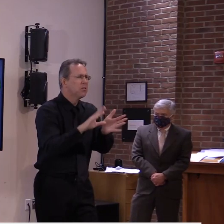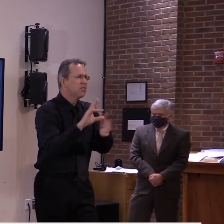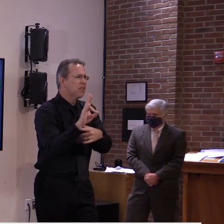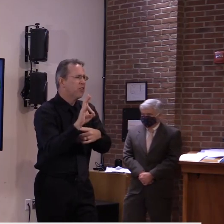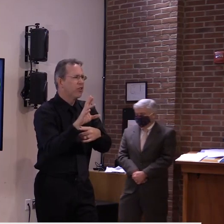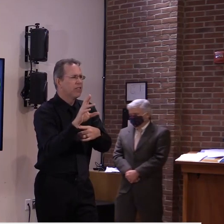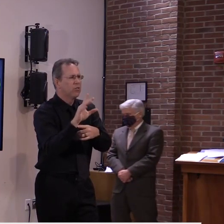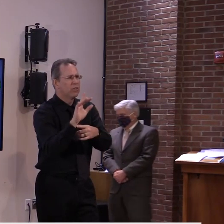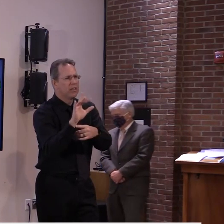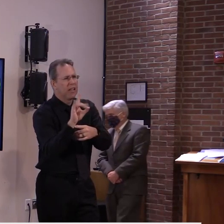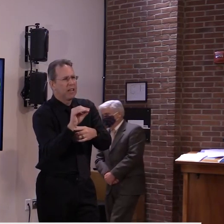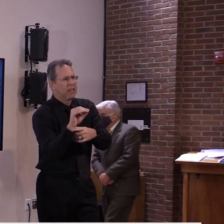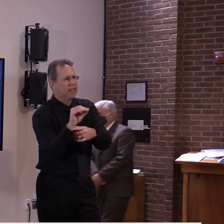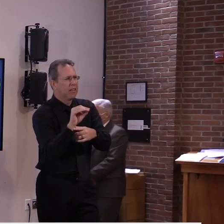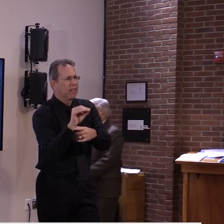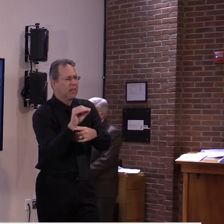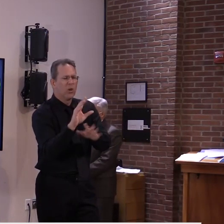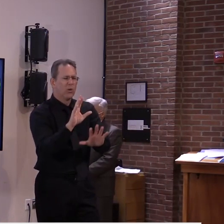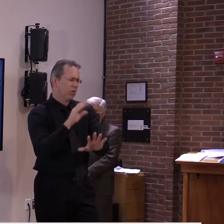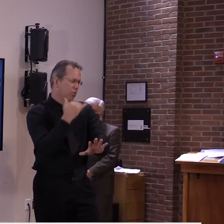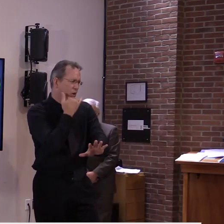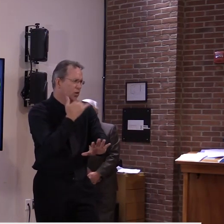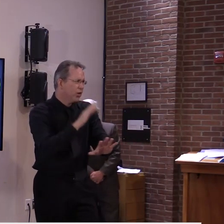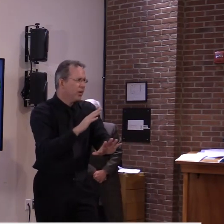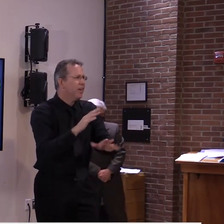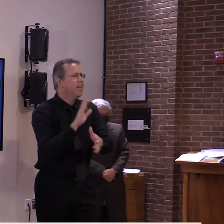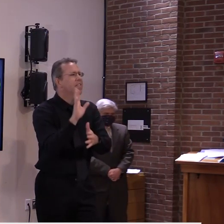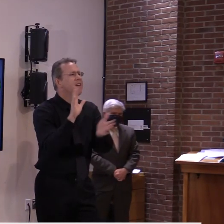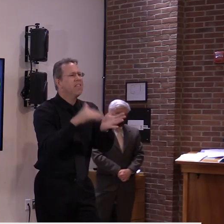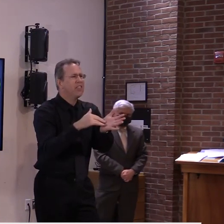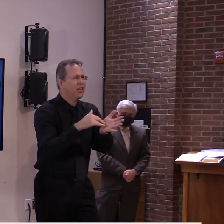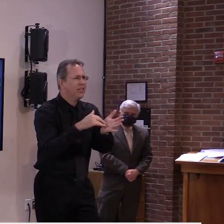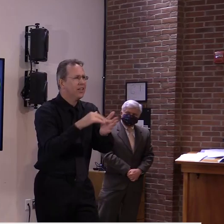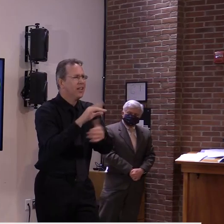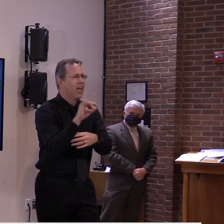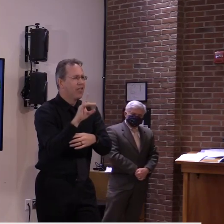5,850. Oh. 5,850. How's that?